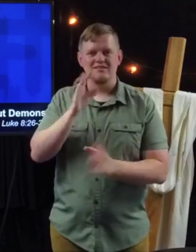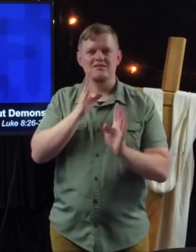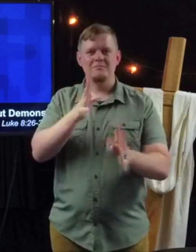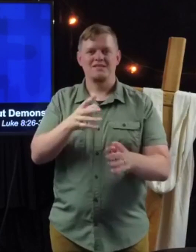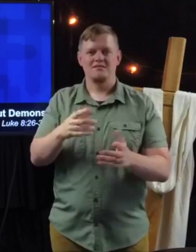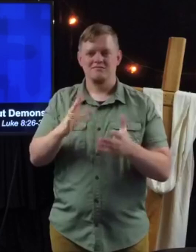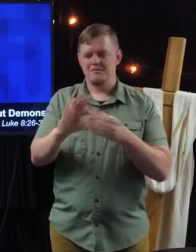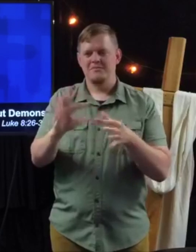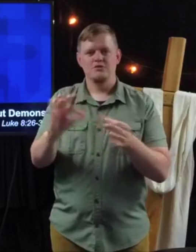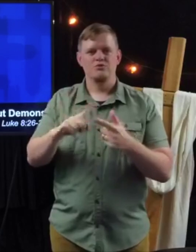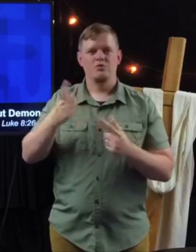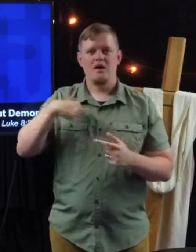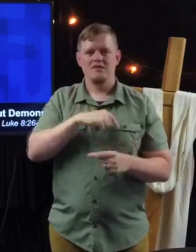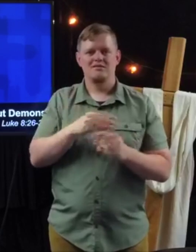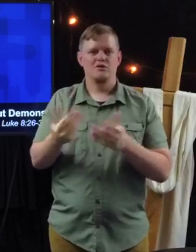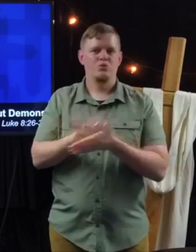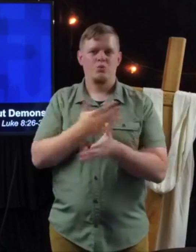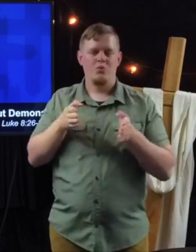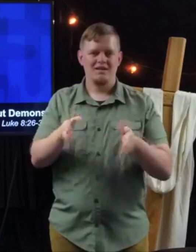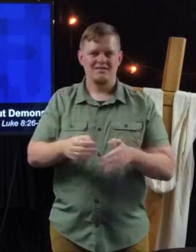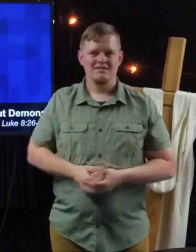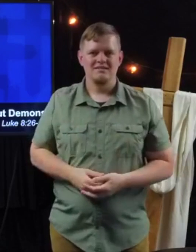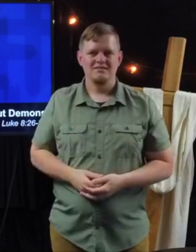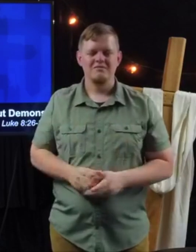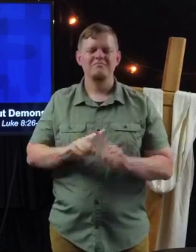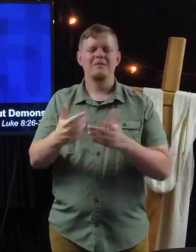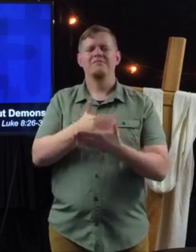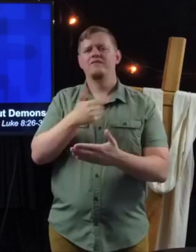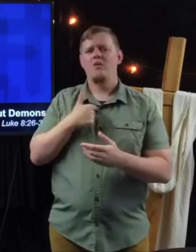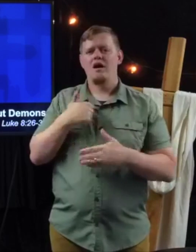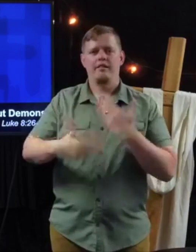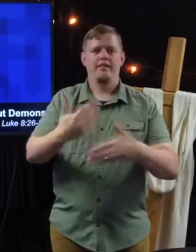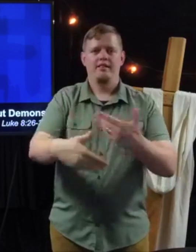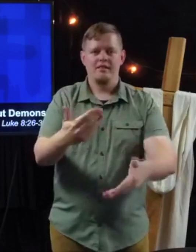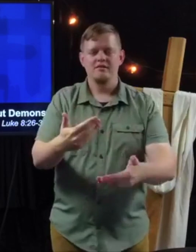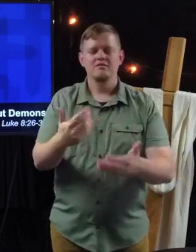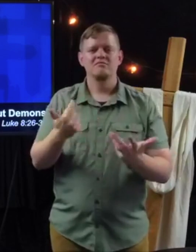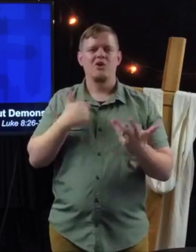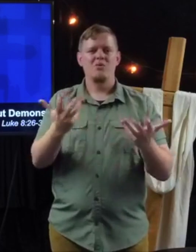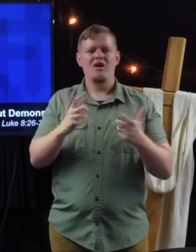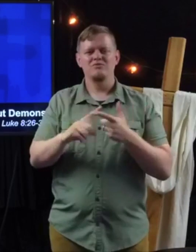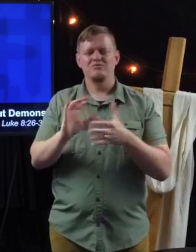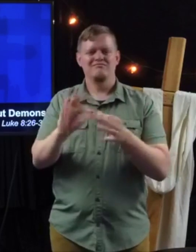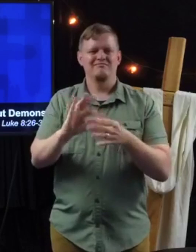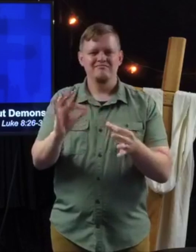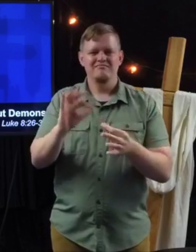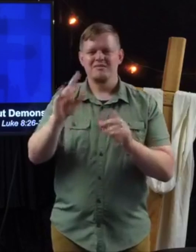see what the Holy Spirit is speaking in the message to us in a new way. But before I get into that, I do want to make a